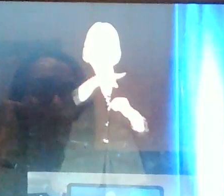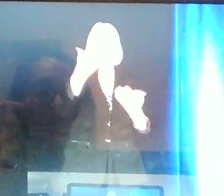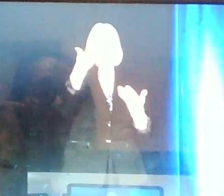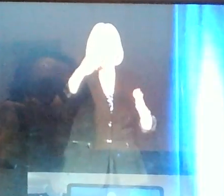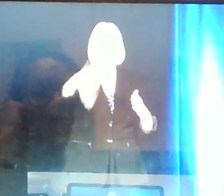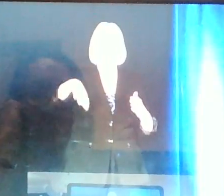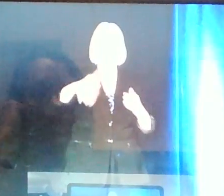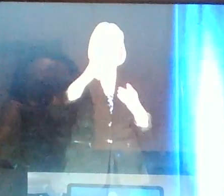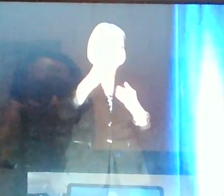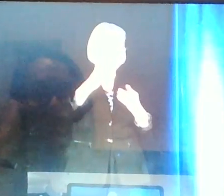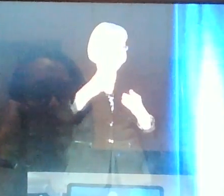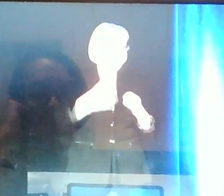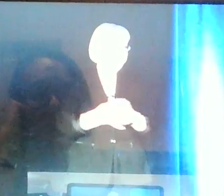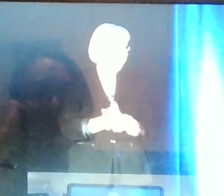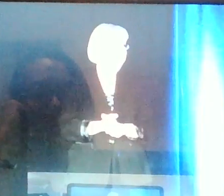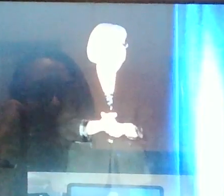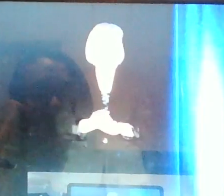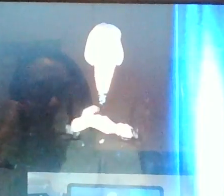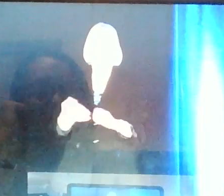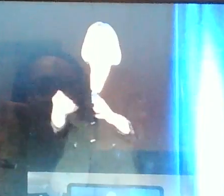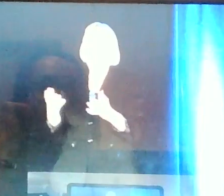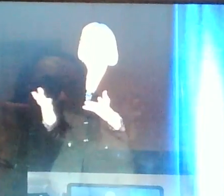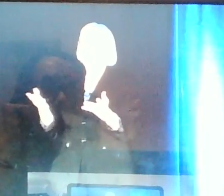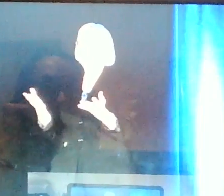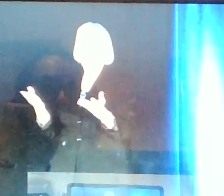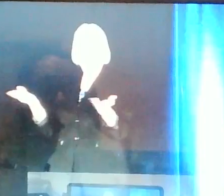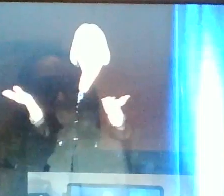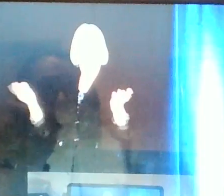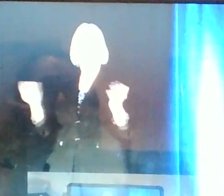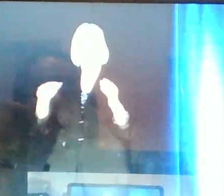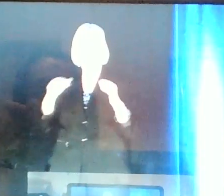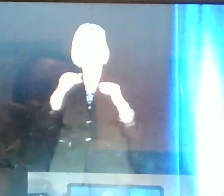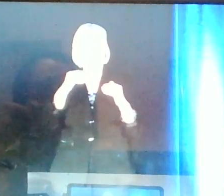I know that there's one Canadian, maybe more. I haven't seen any yet.